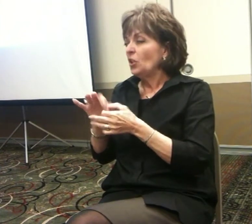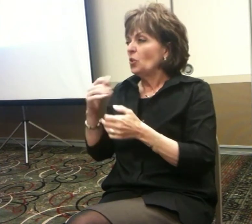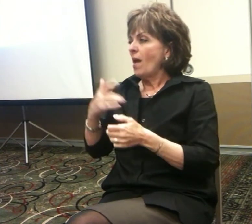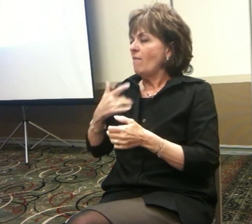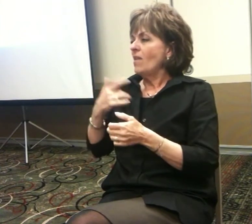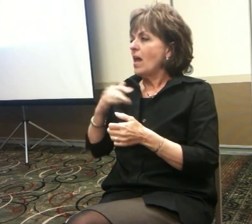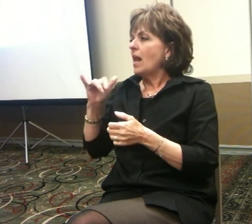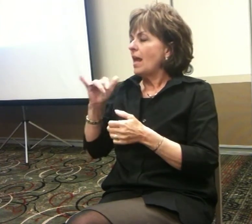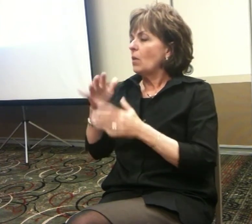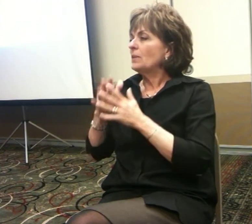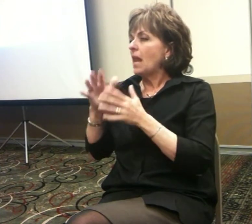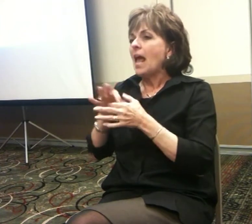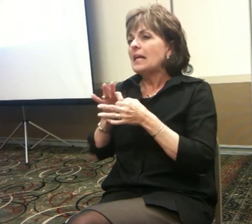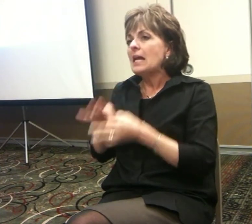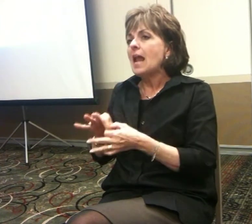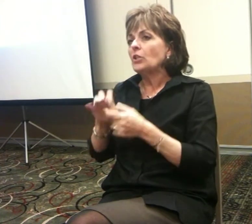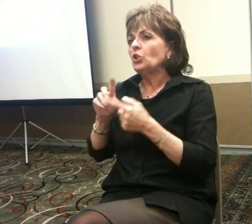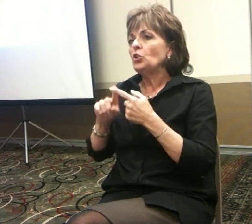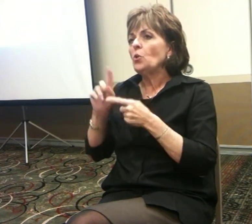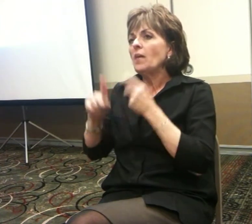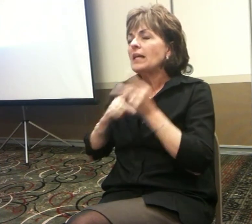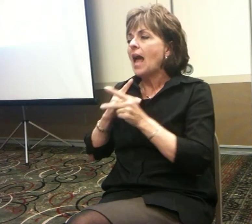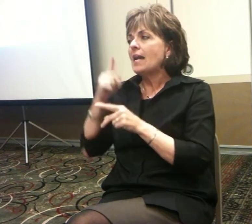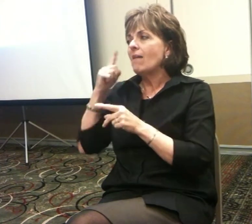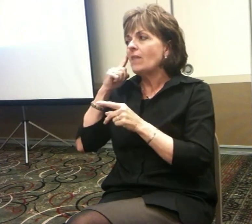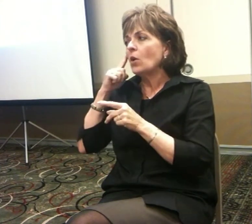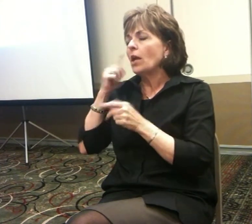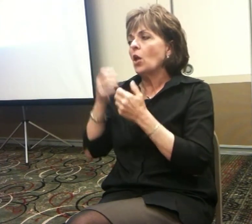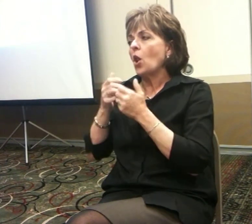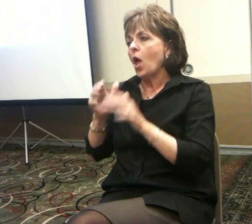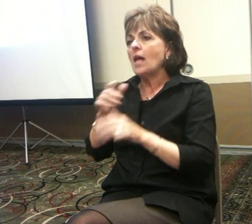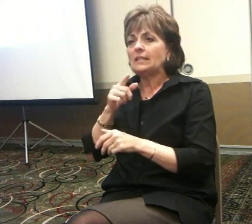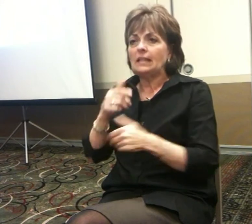lot connected to the type of hearing loss that he had.